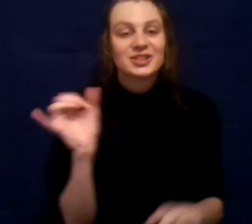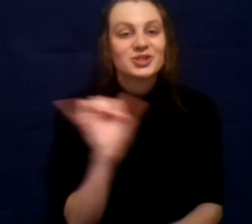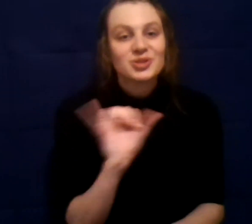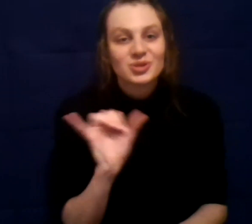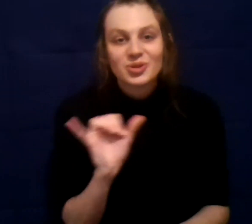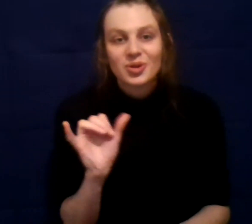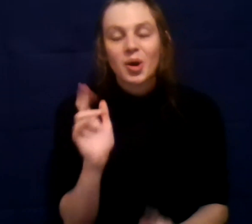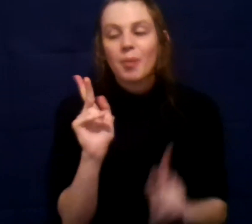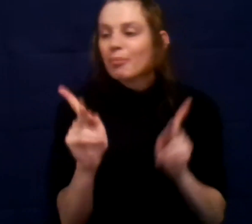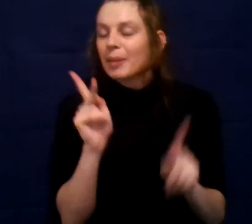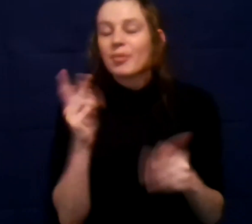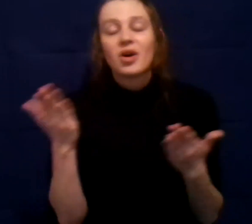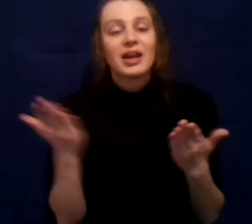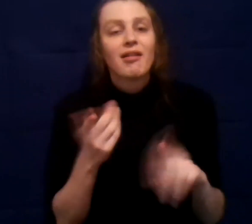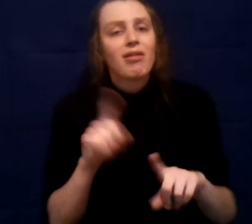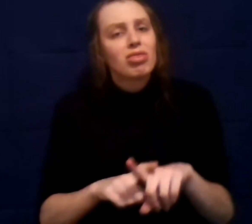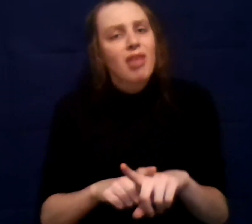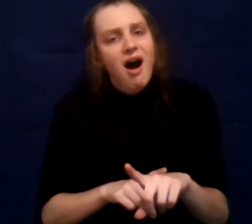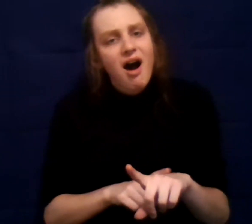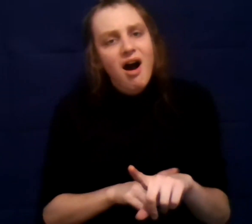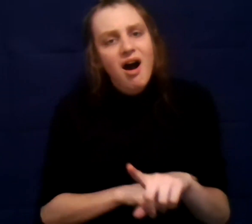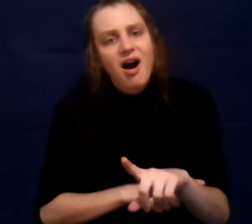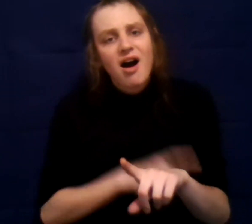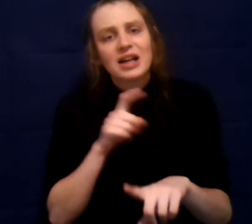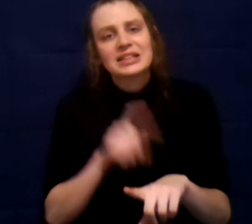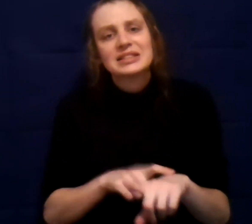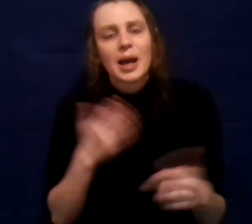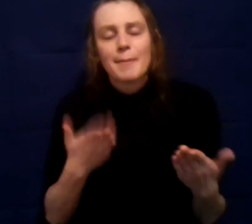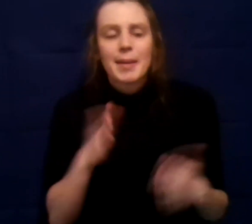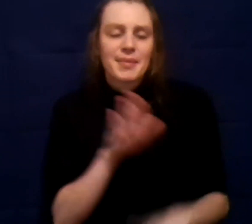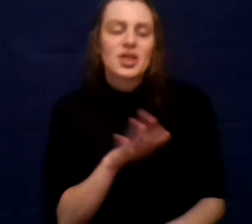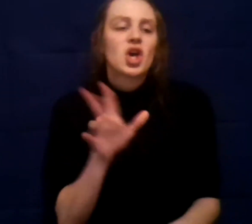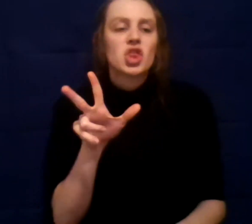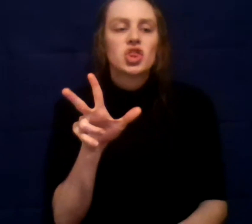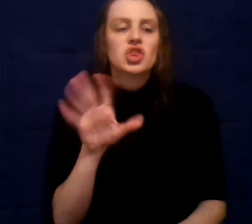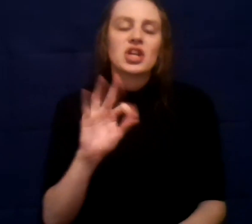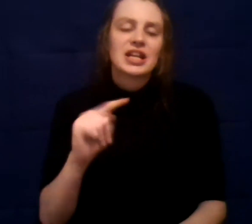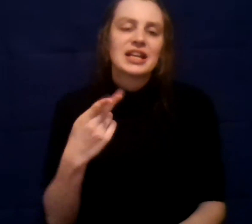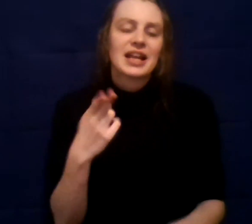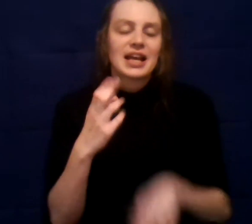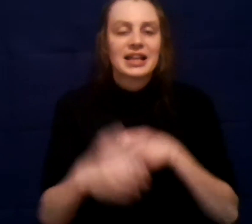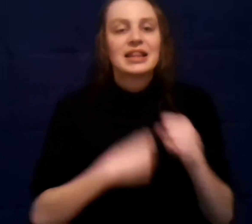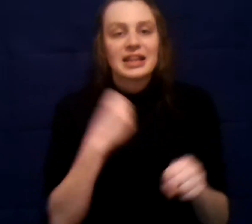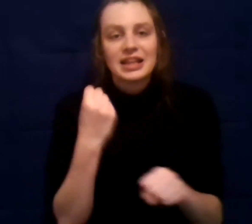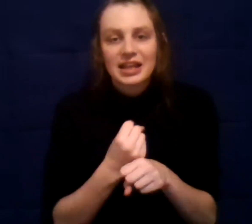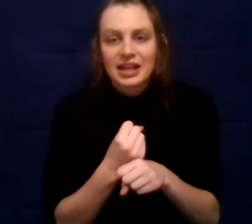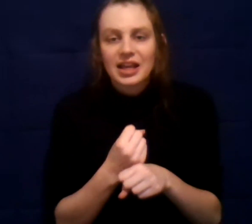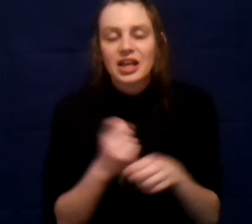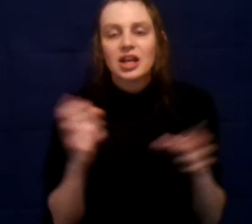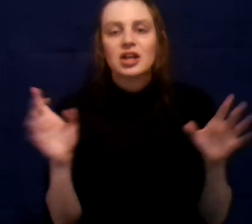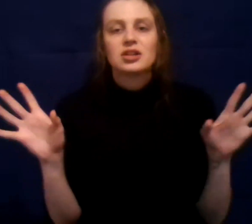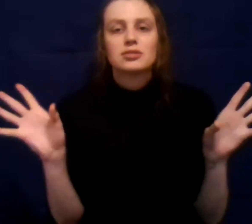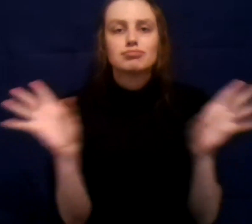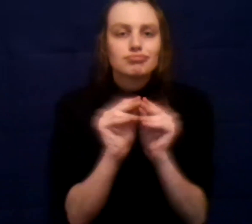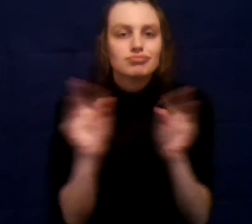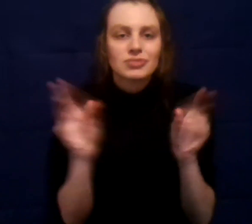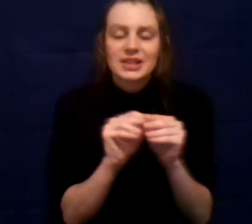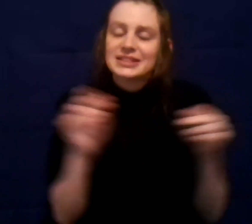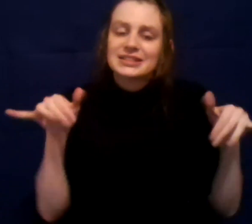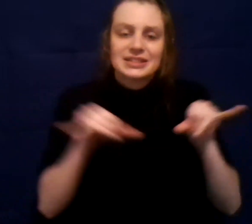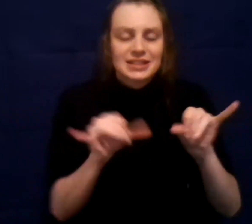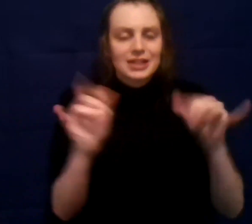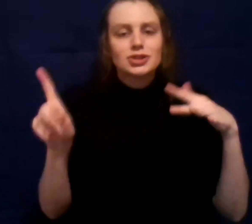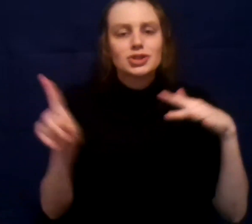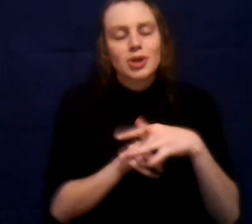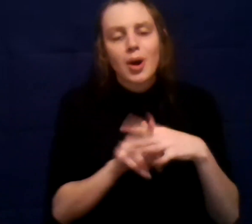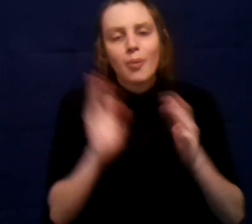who've been coming since this is like the 39th year. They've been coming since it started. So it's just crazy,